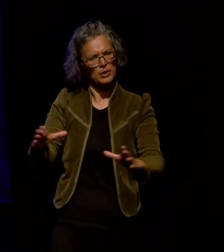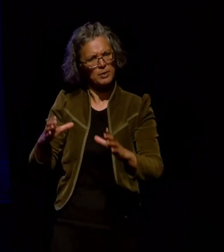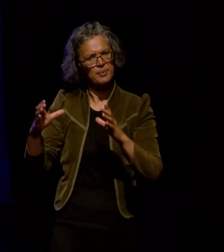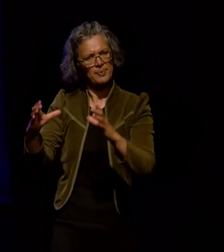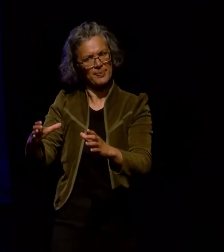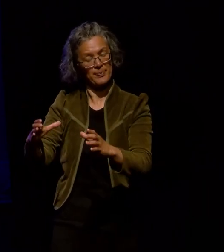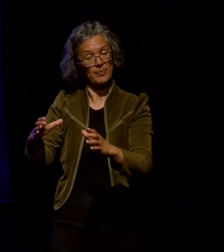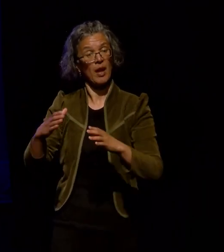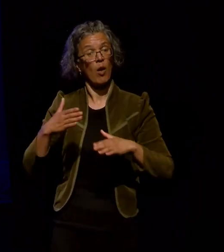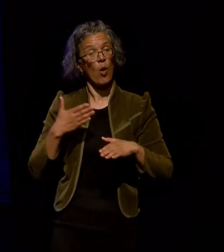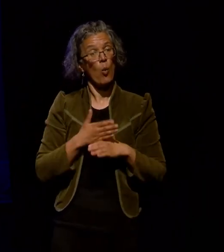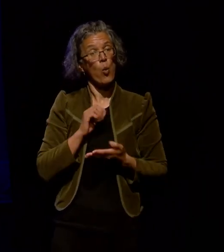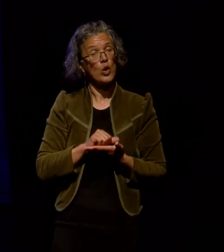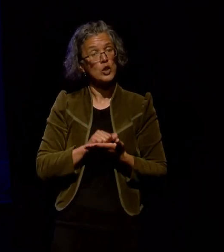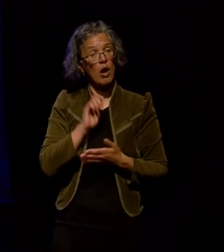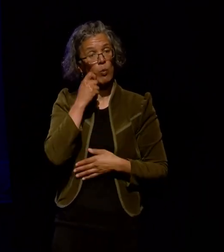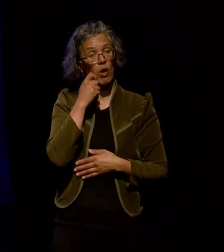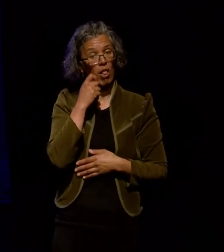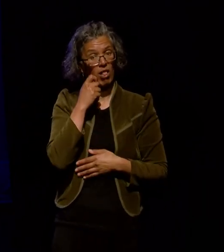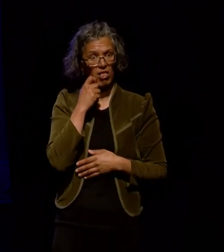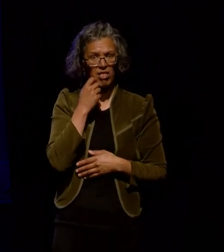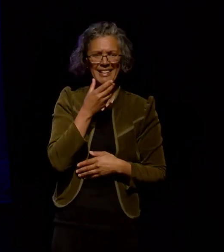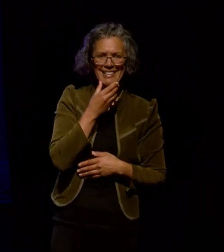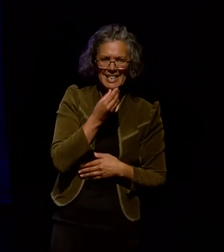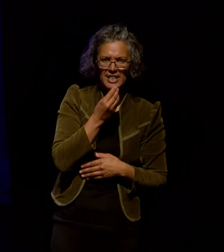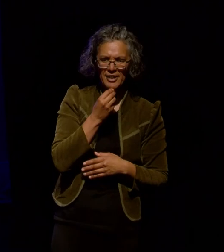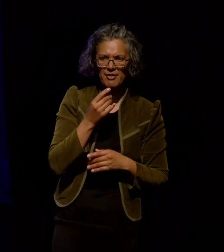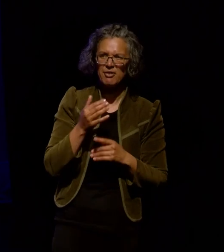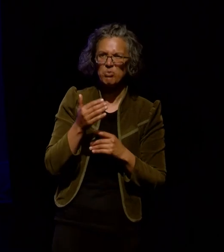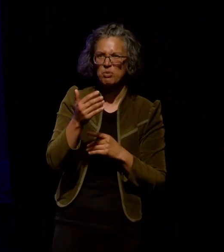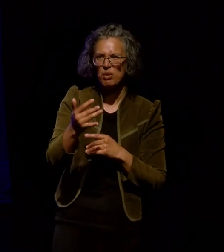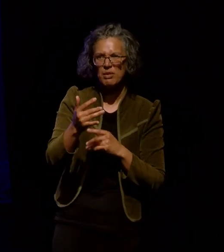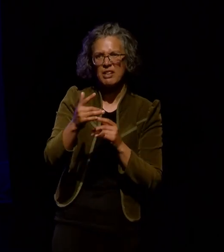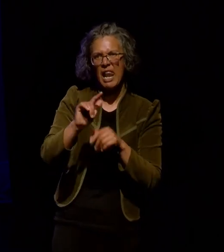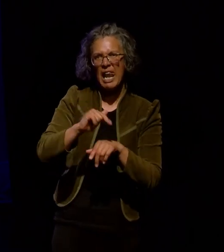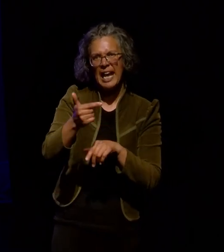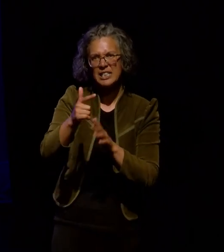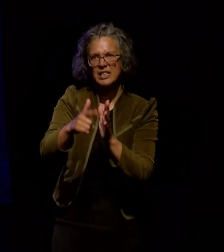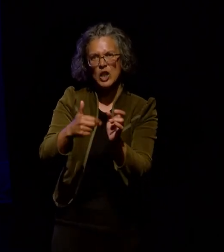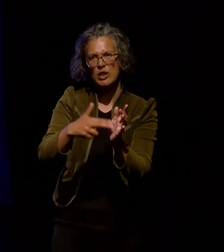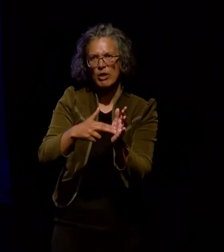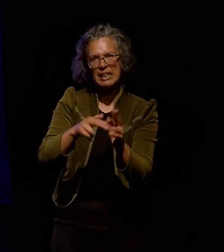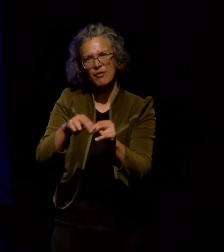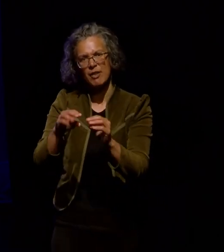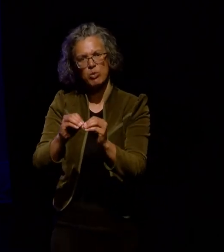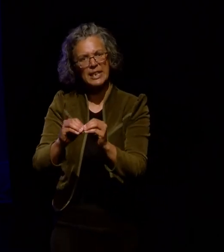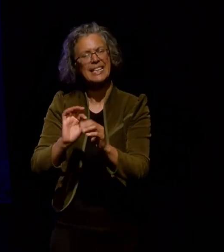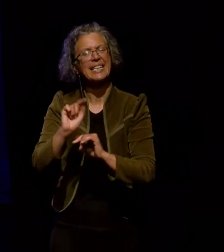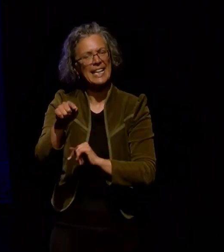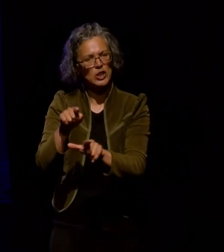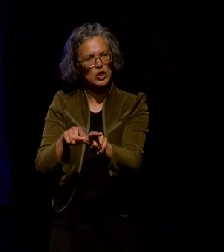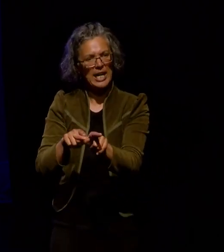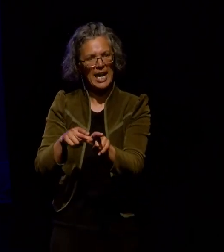first co-design workshop is tentatively planned for late January, sort of February next year, when we'll work through some of our key